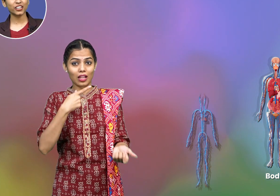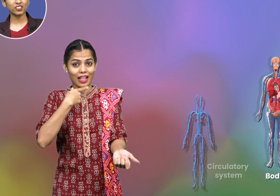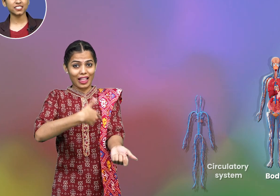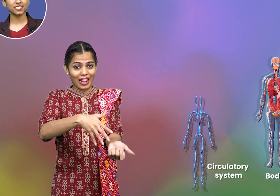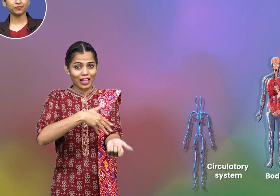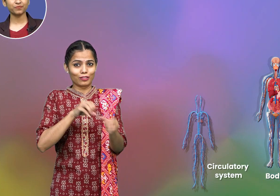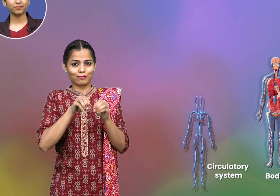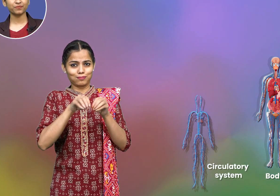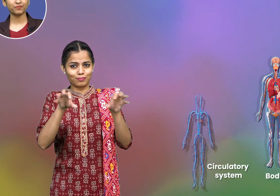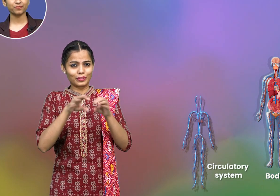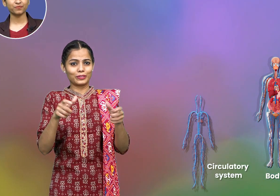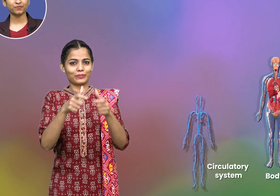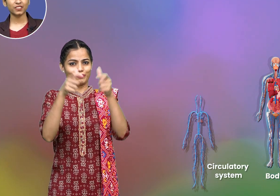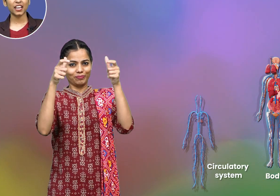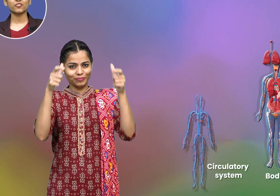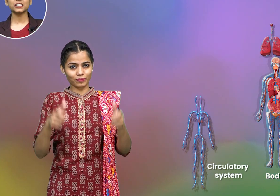circulatory system,